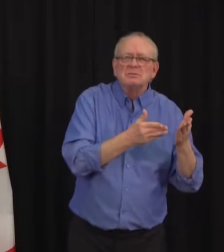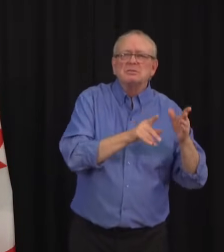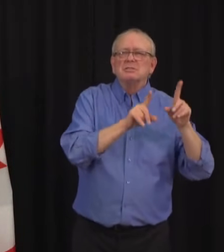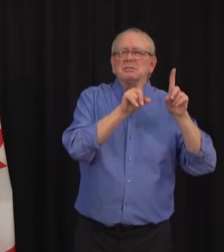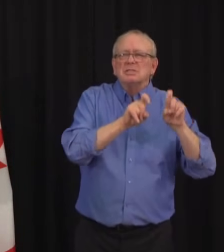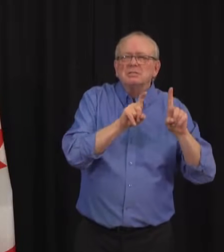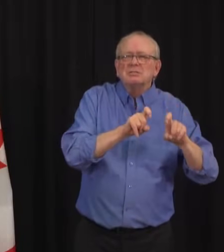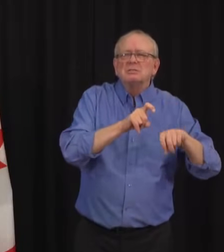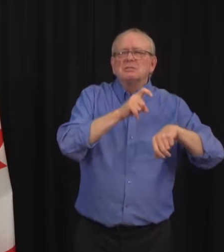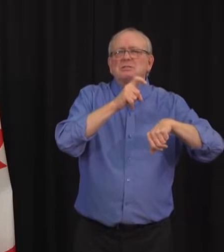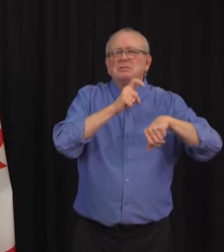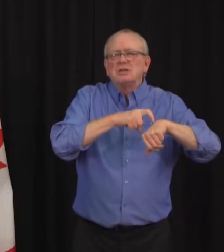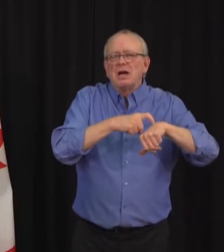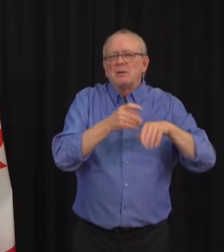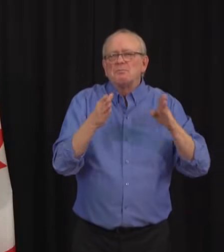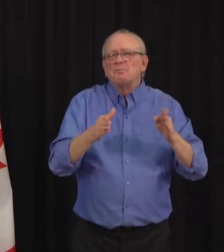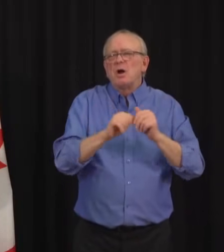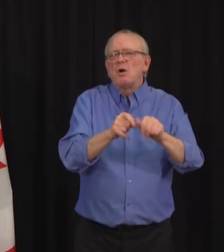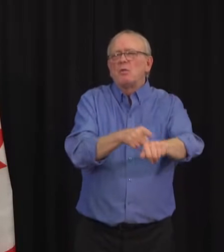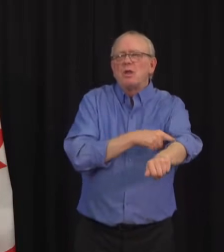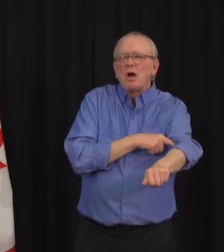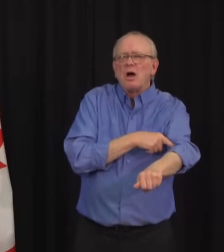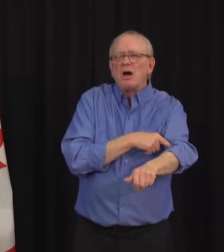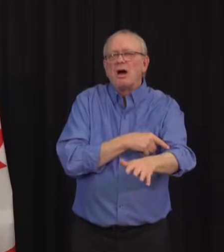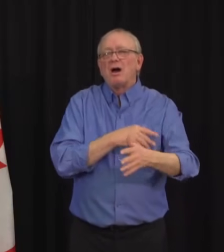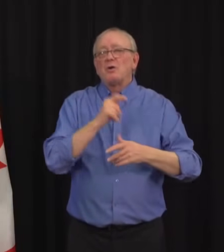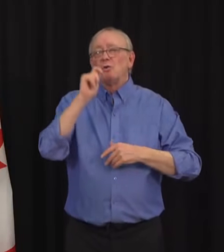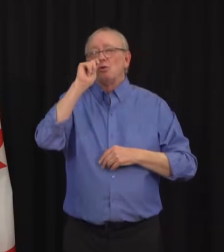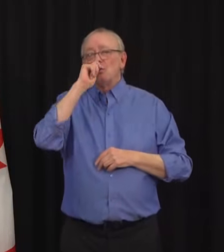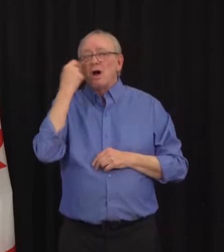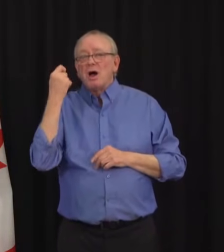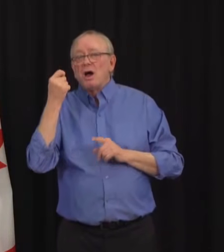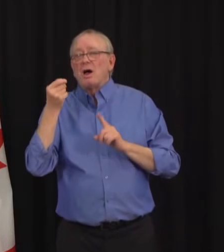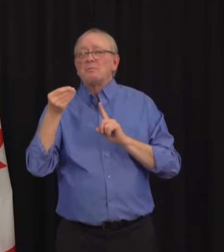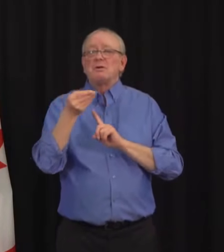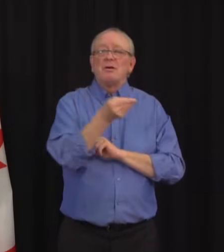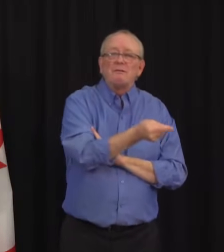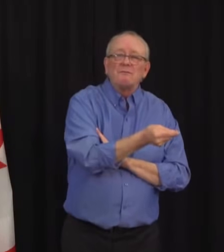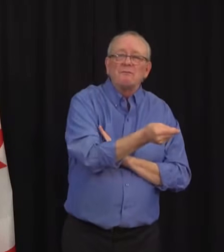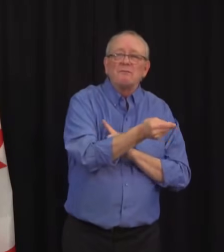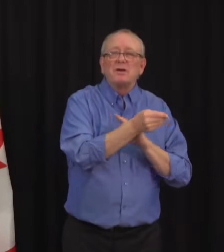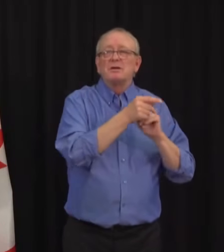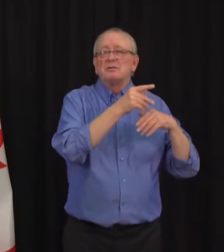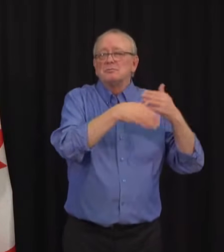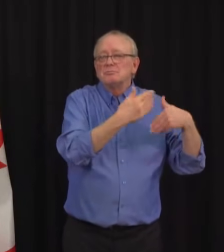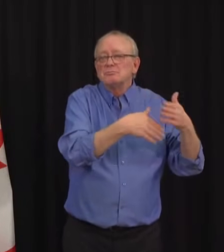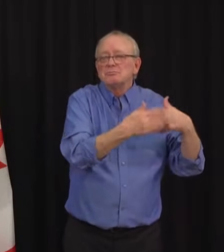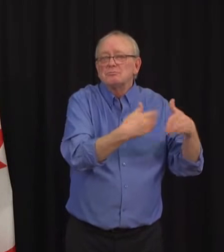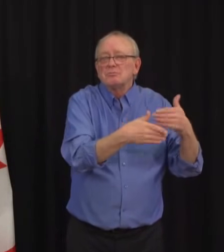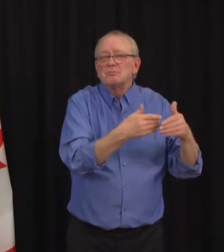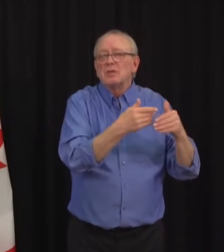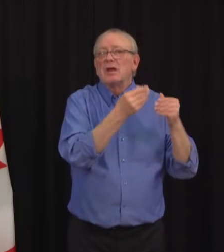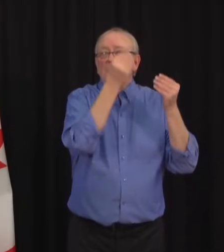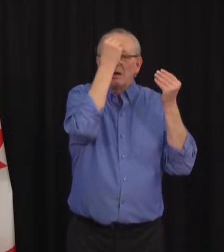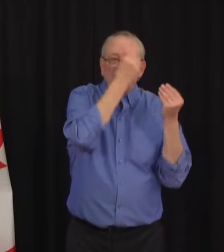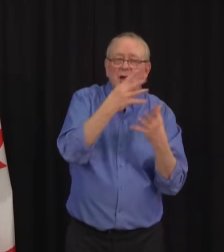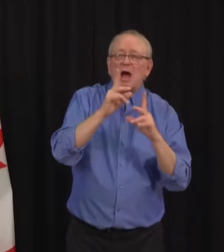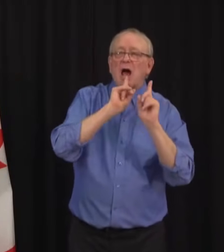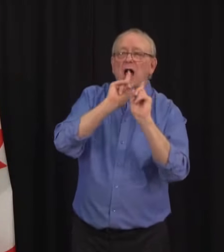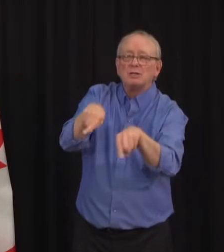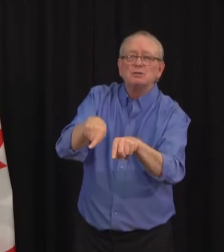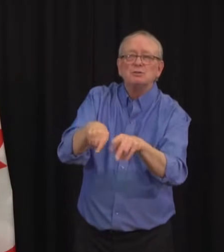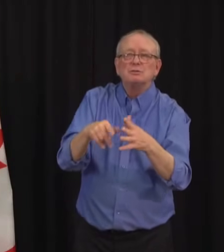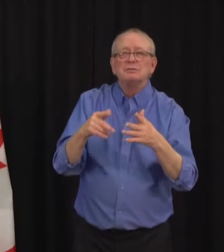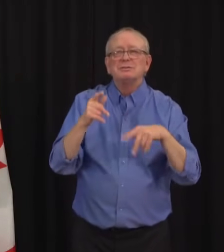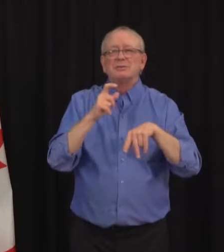swab is taken and when the result is available. And that, again, is linked back to our ability to move through as many samples as we can